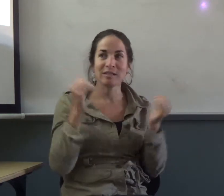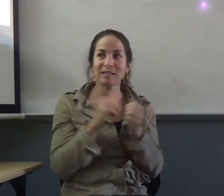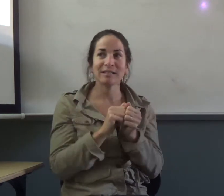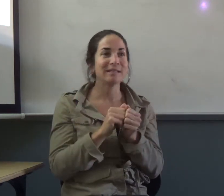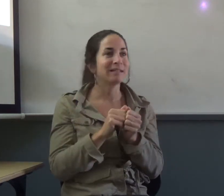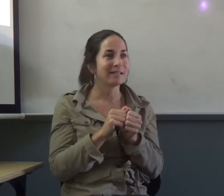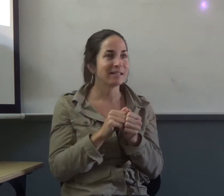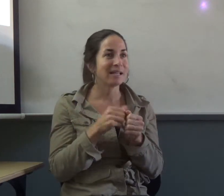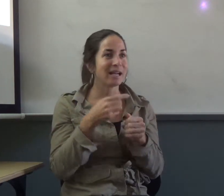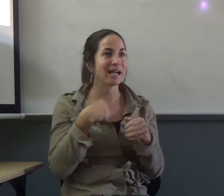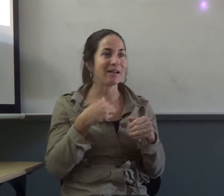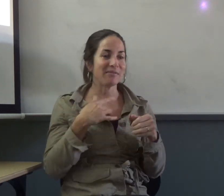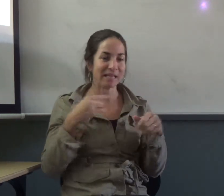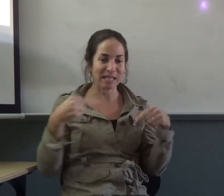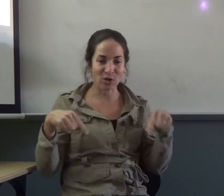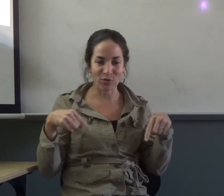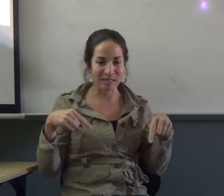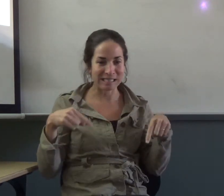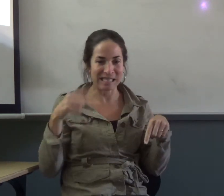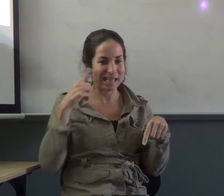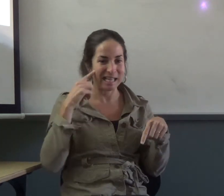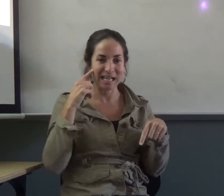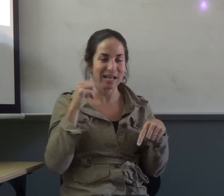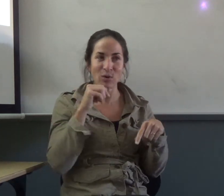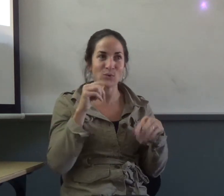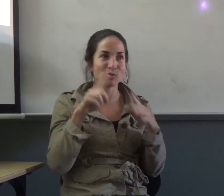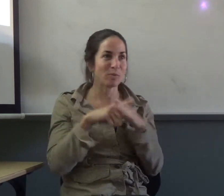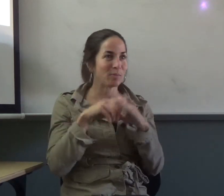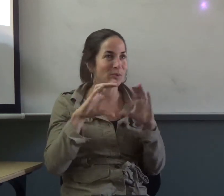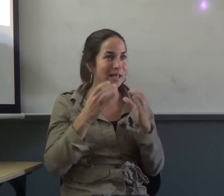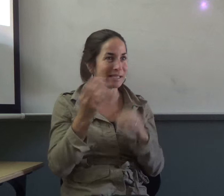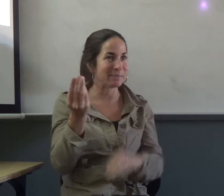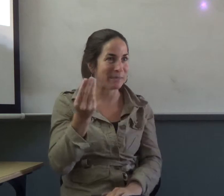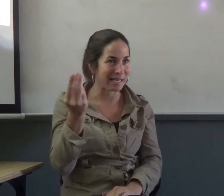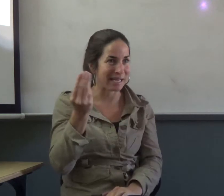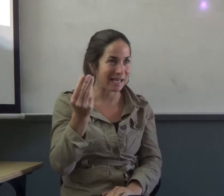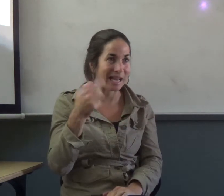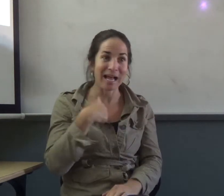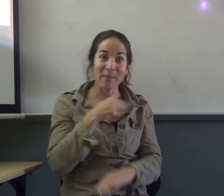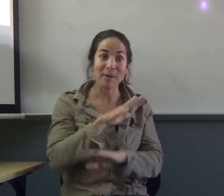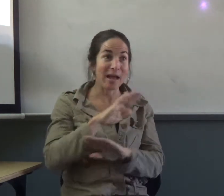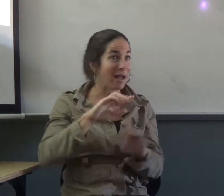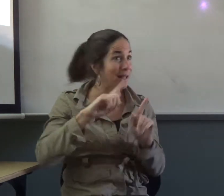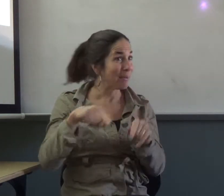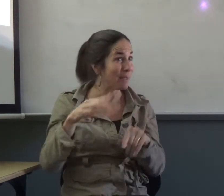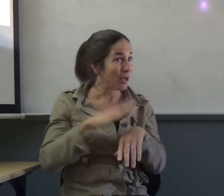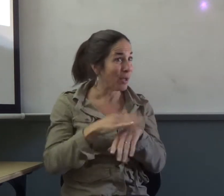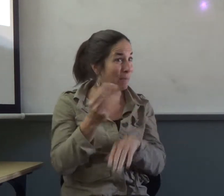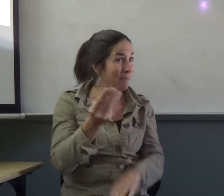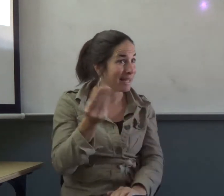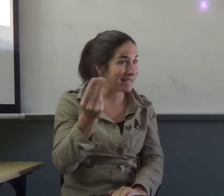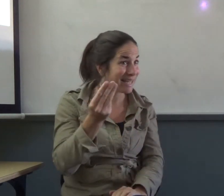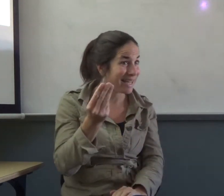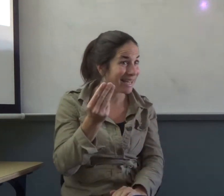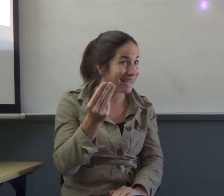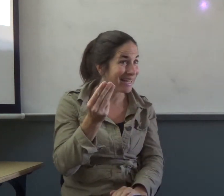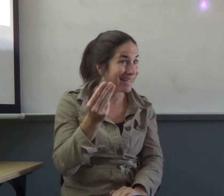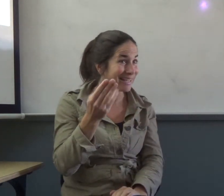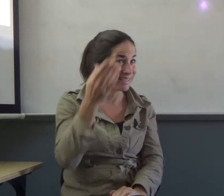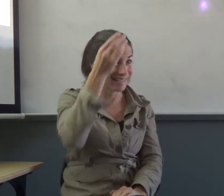making me nervous. I might not I come to wouldn't class be the on one locked Monday. in my house. I'd be out purging. I'm not coming to class on Monday.